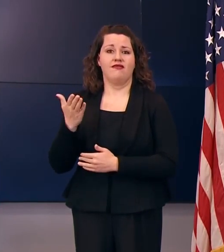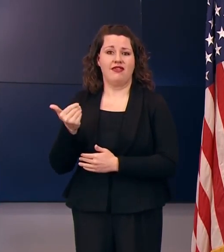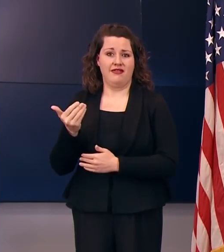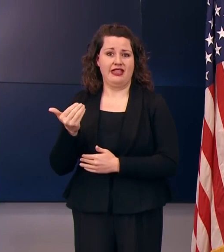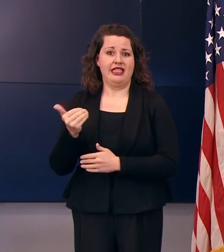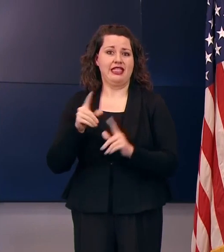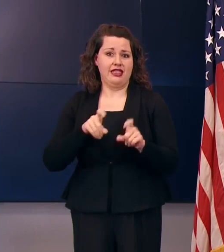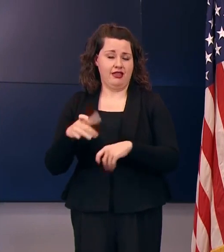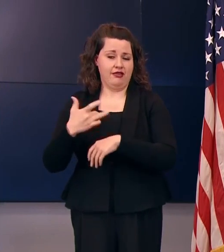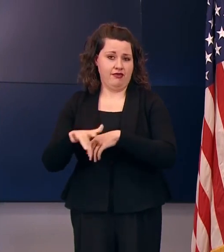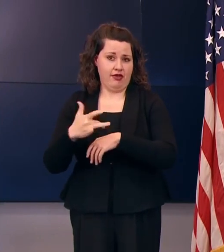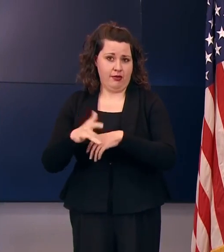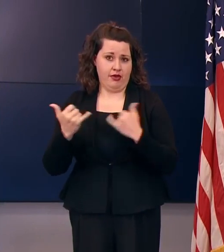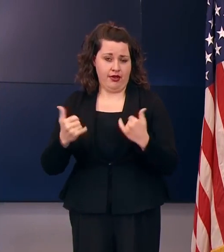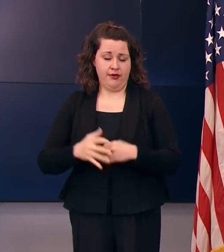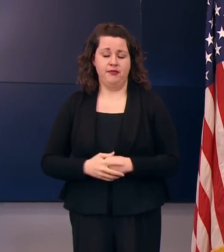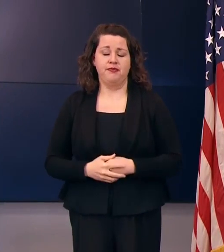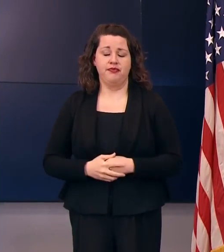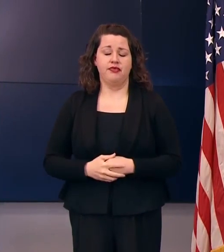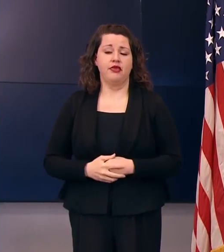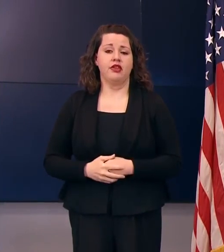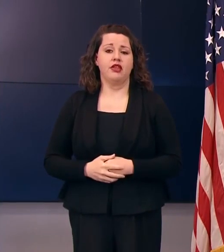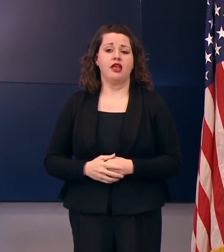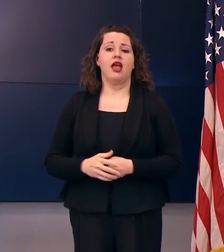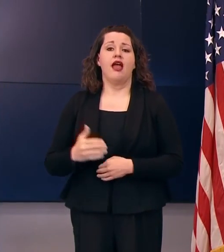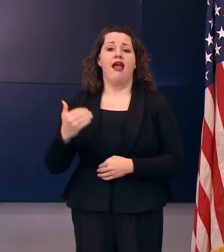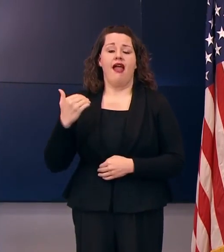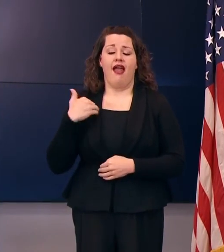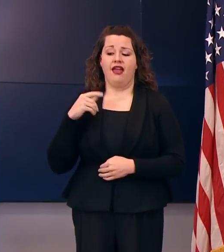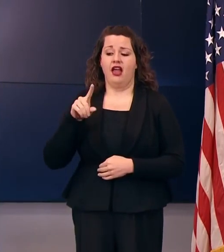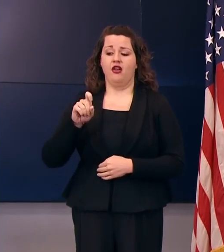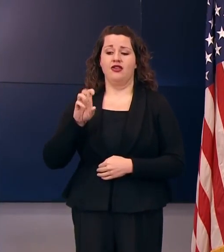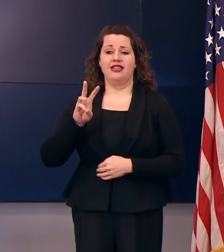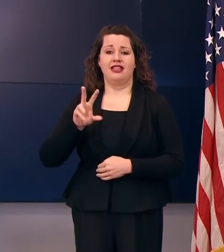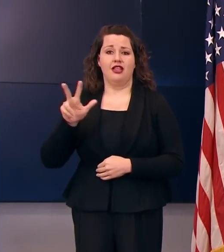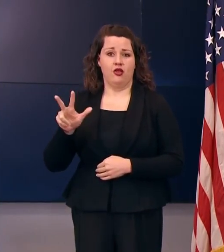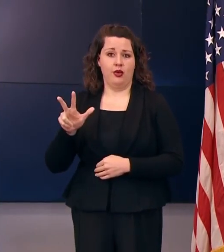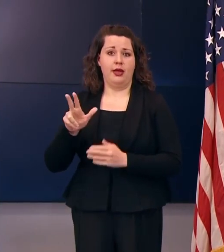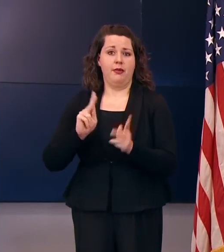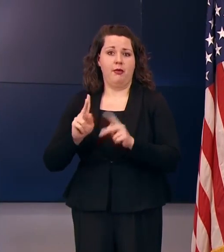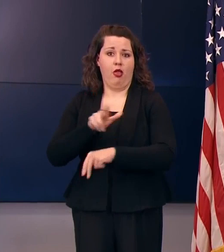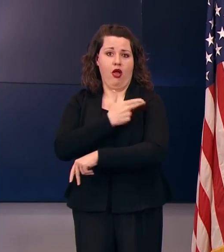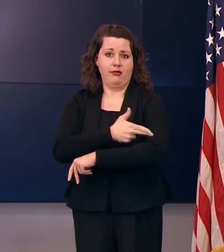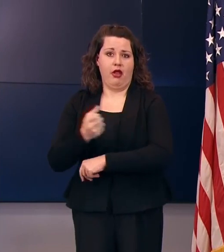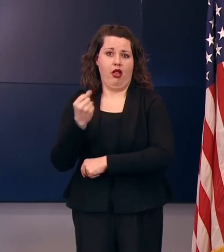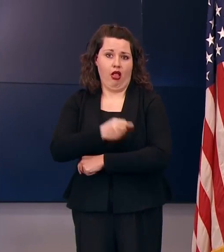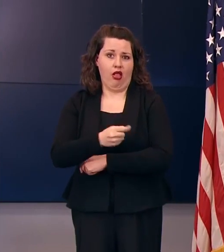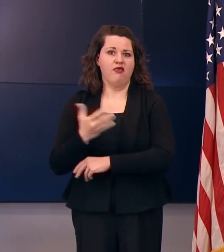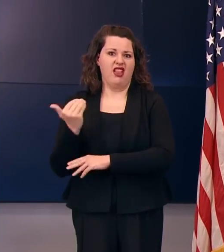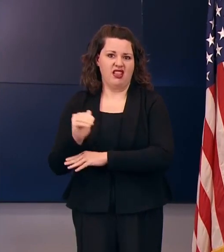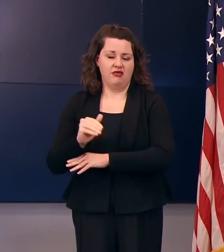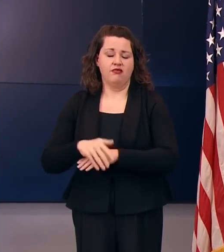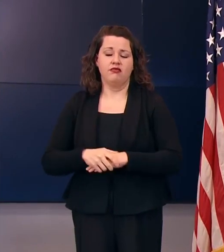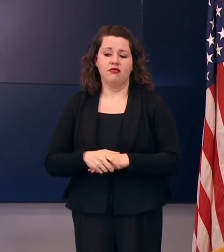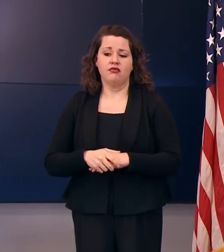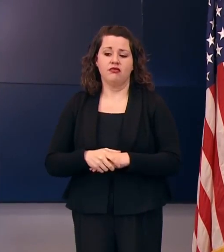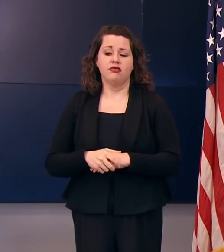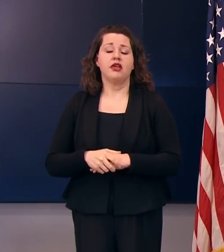3,415 tests available. We had 163 hospitalized as of last evening.